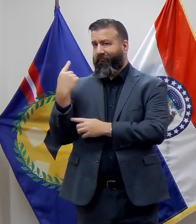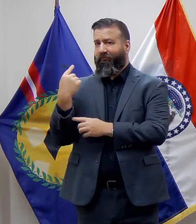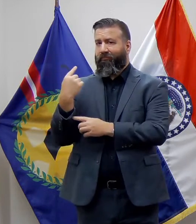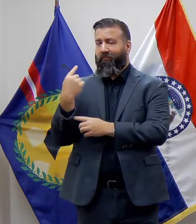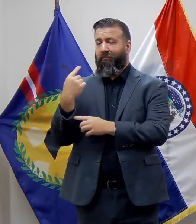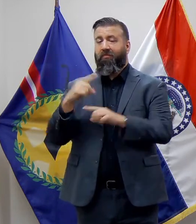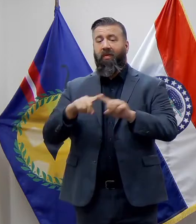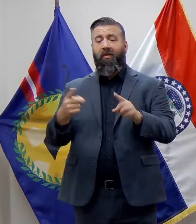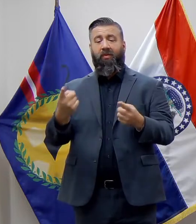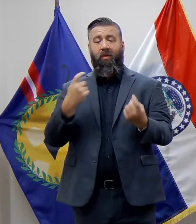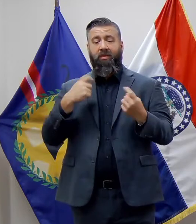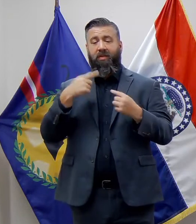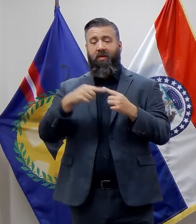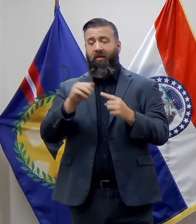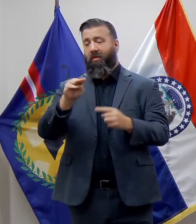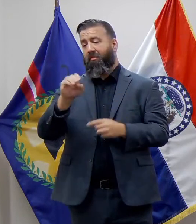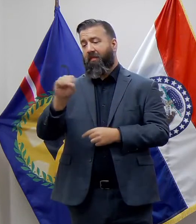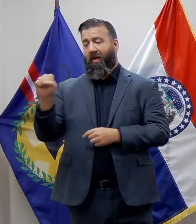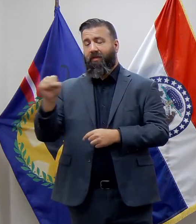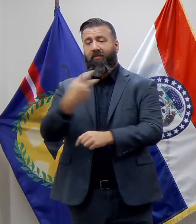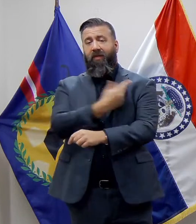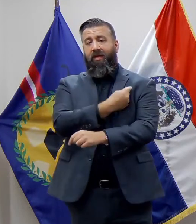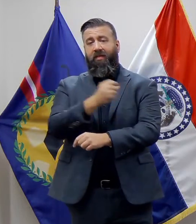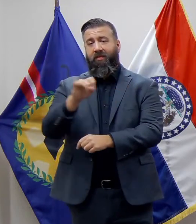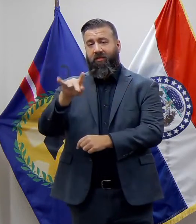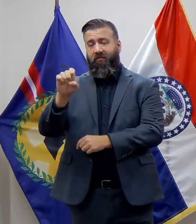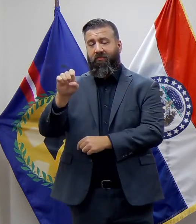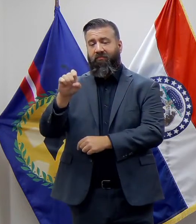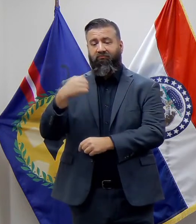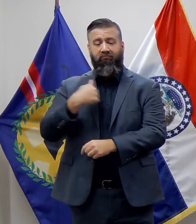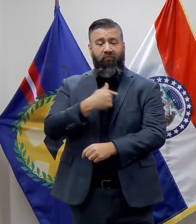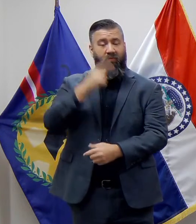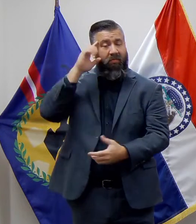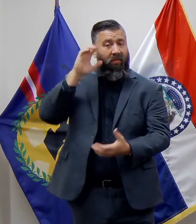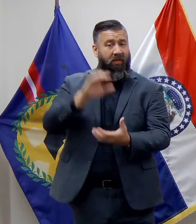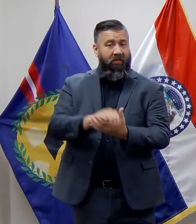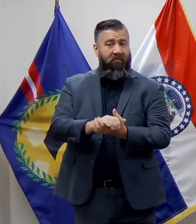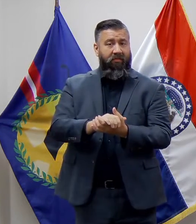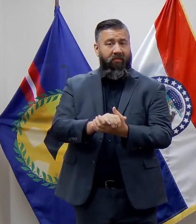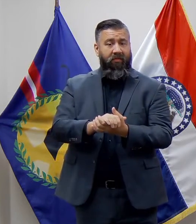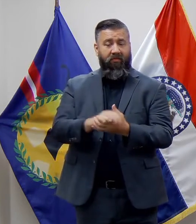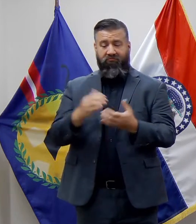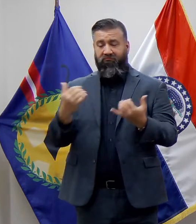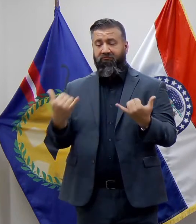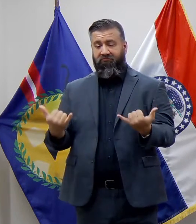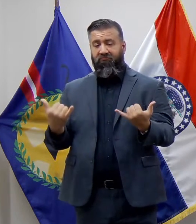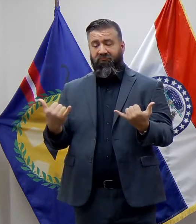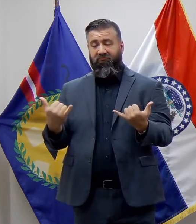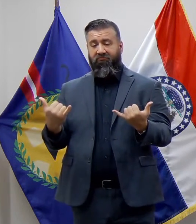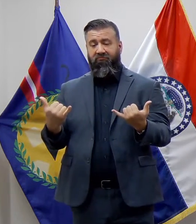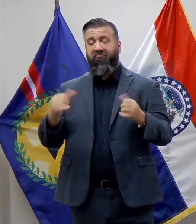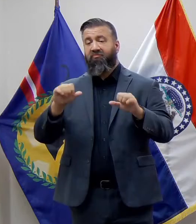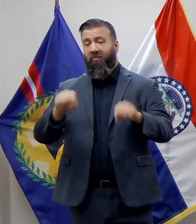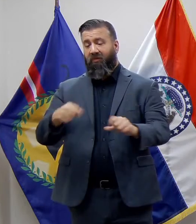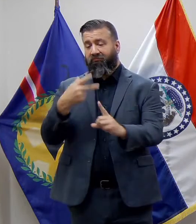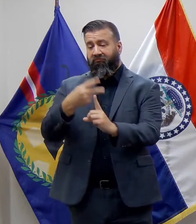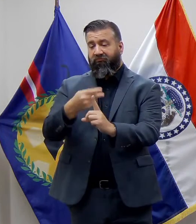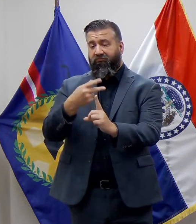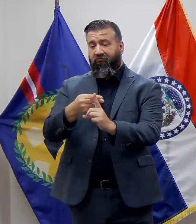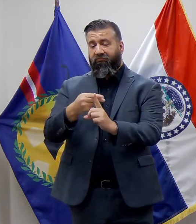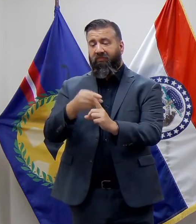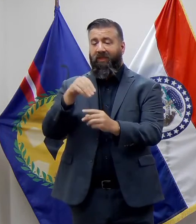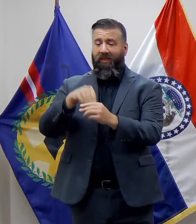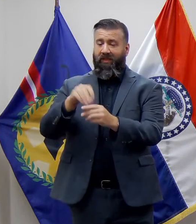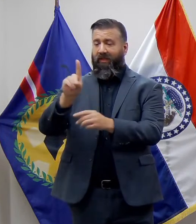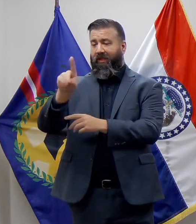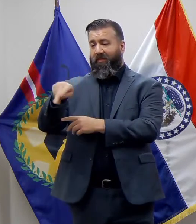about the need for mass vaccination sites. And we believe that our current vaccination capacity in the Department of Public